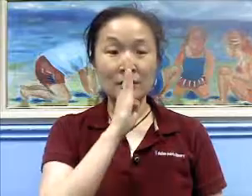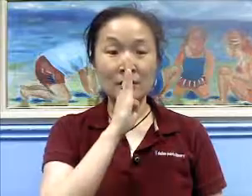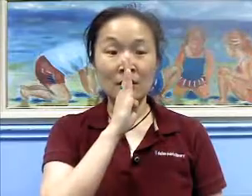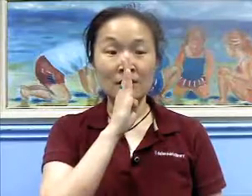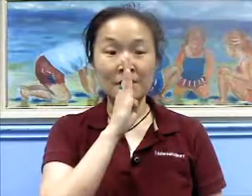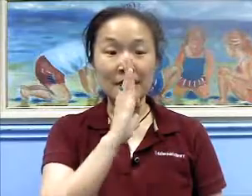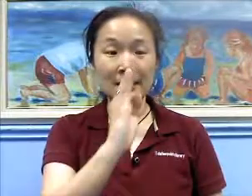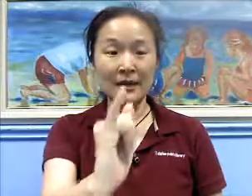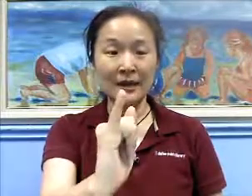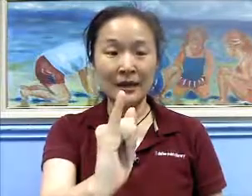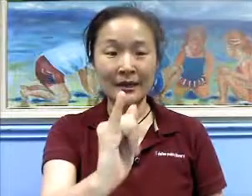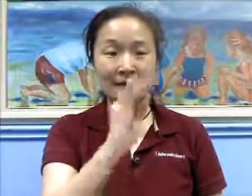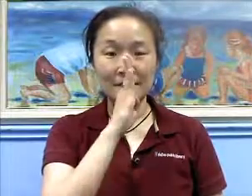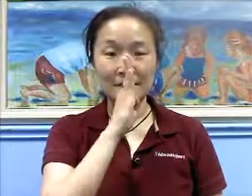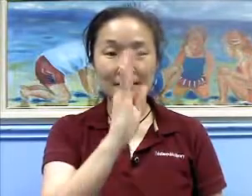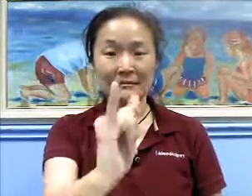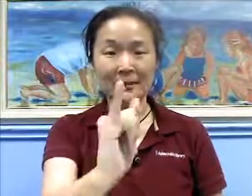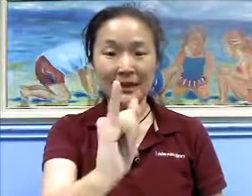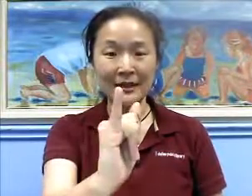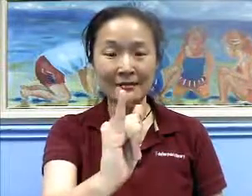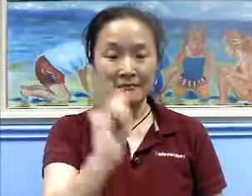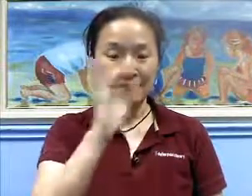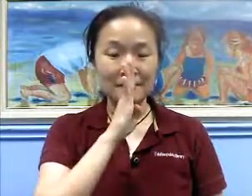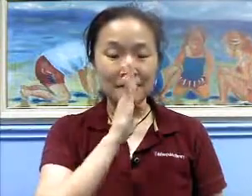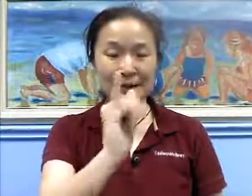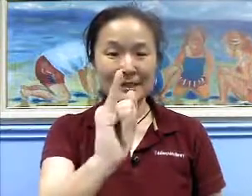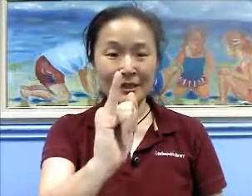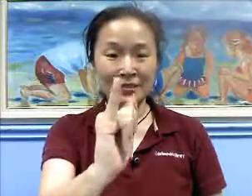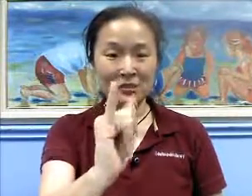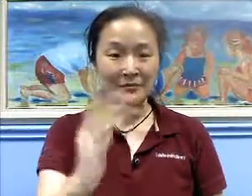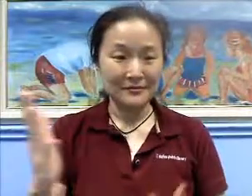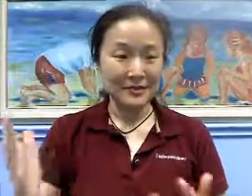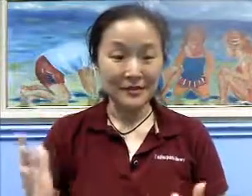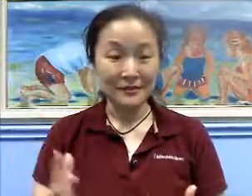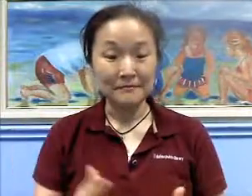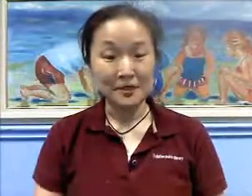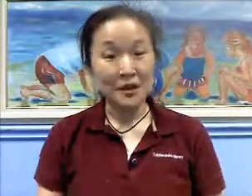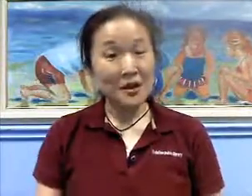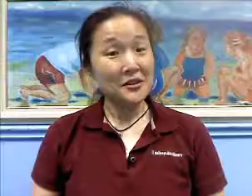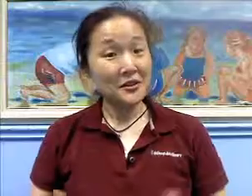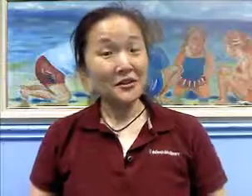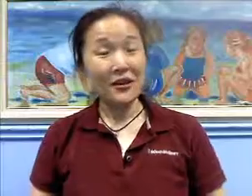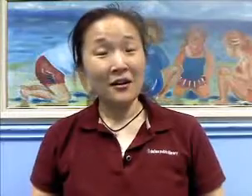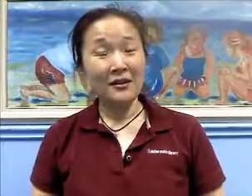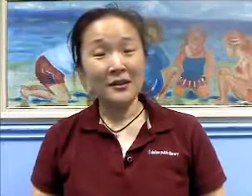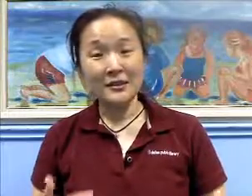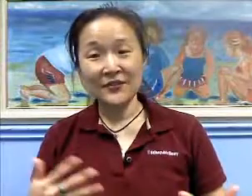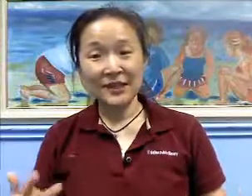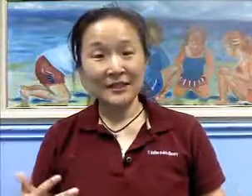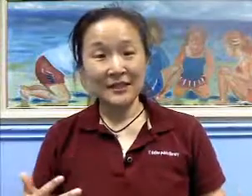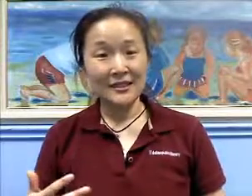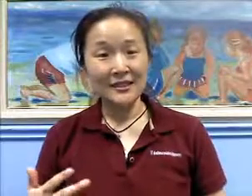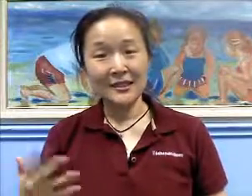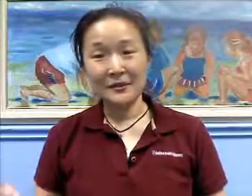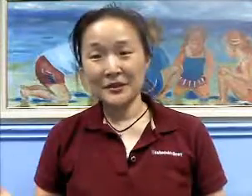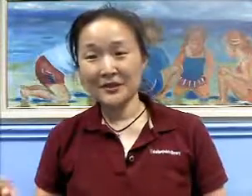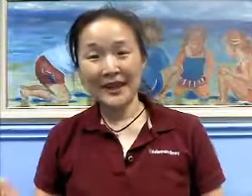going to go B-I, bi, bisexual. So those are all the different identities that a person can